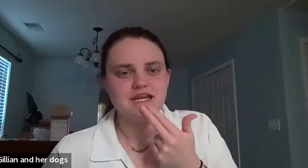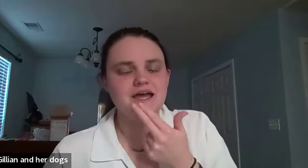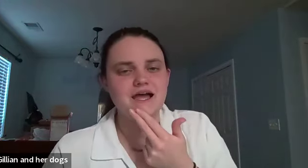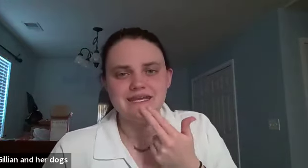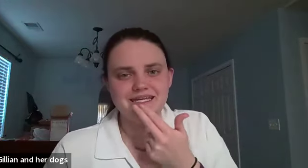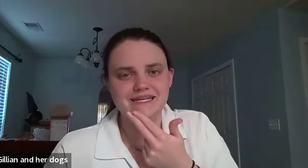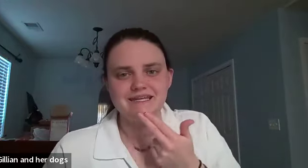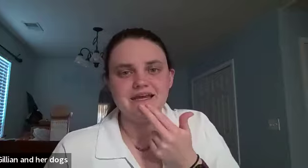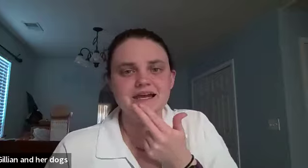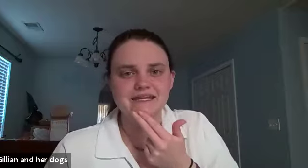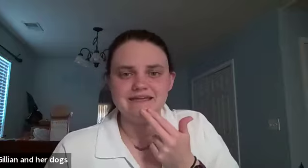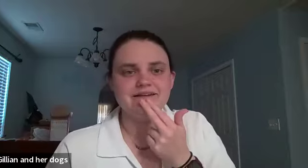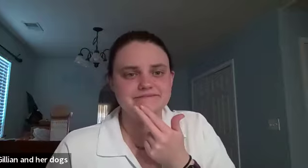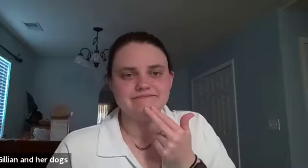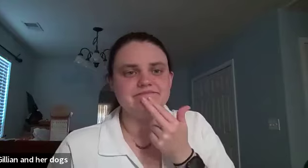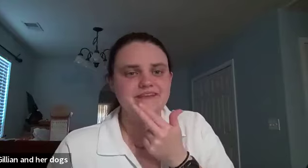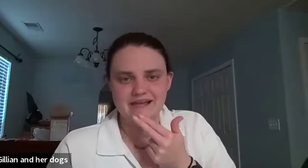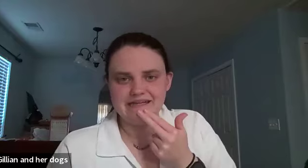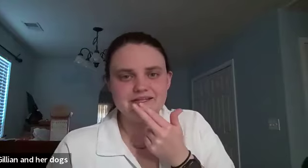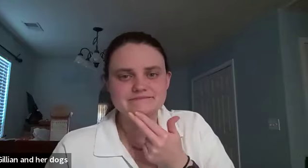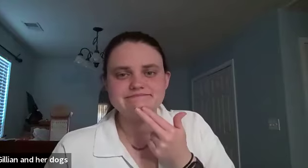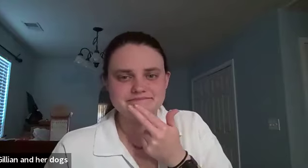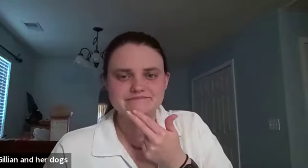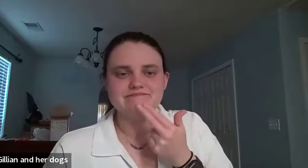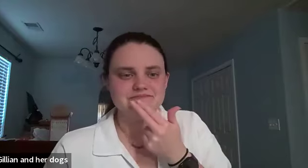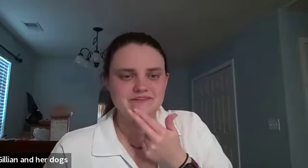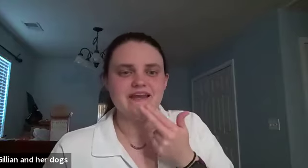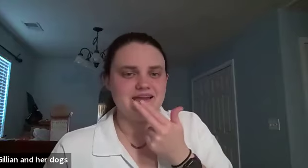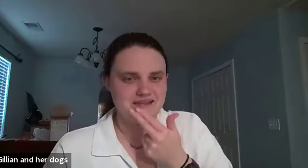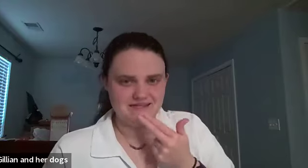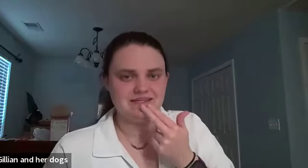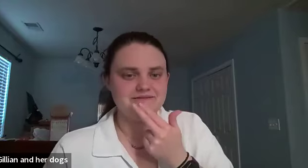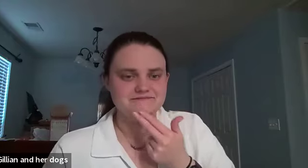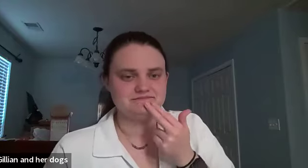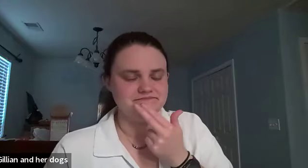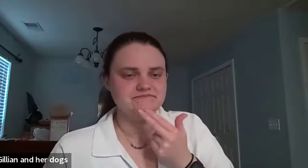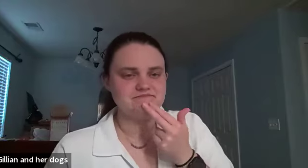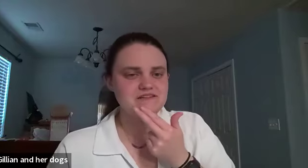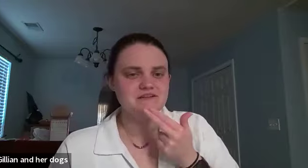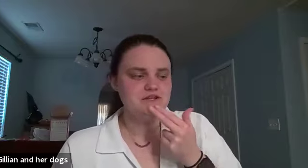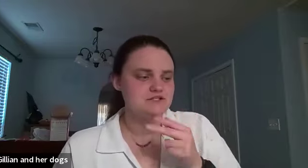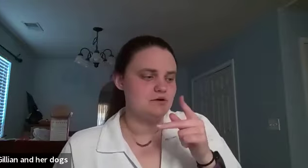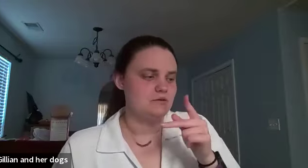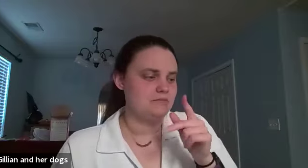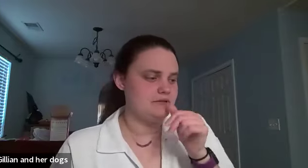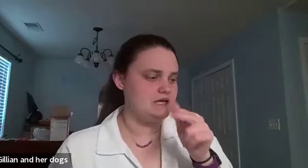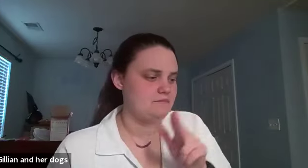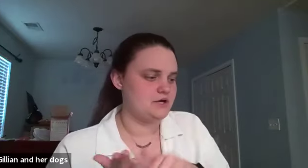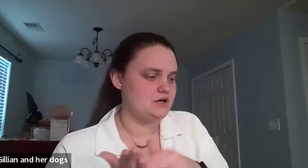chin. Honey, honey, honey. Okay, honey. So peanut butter